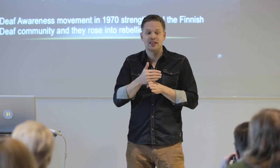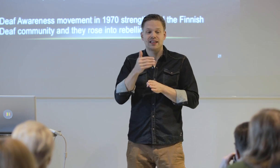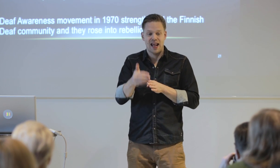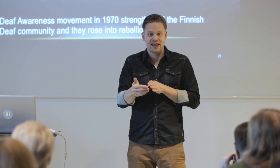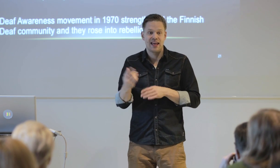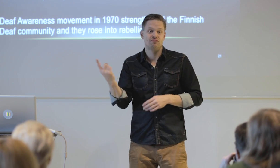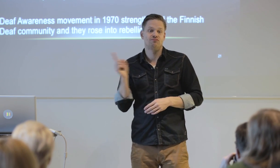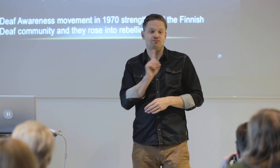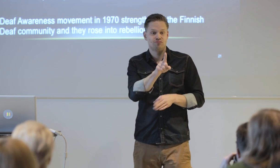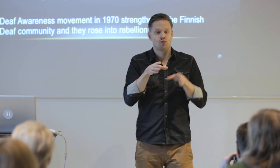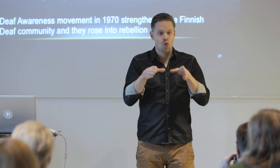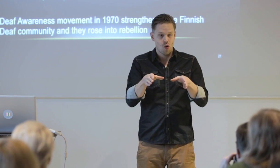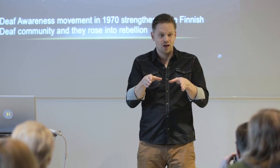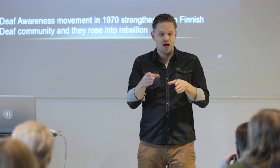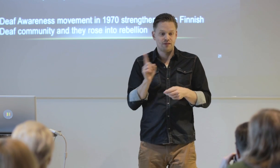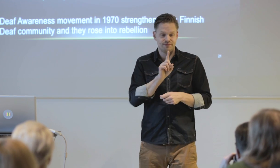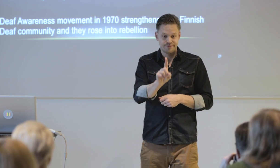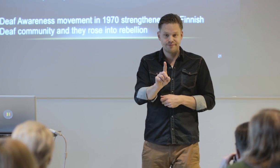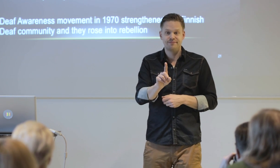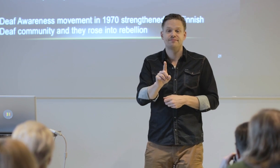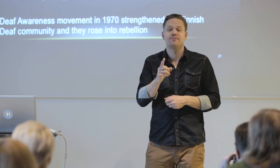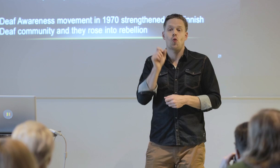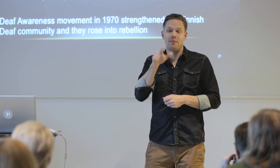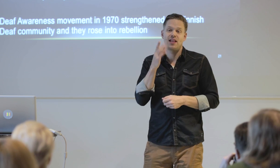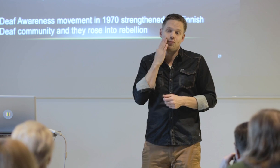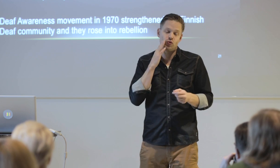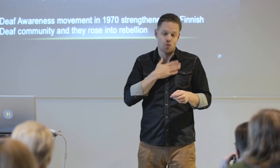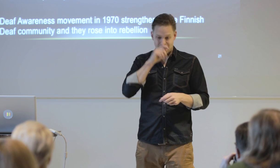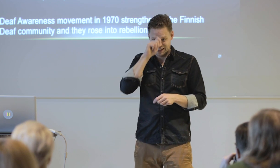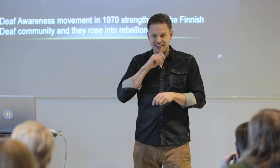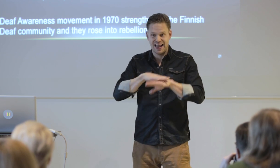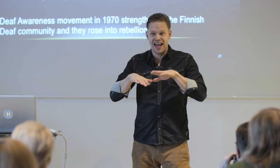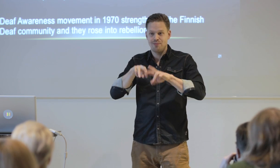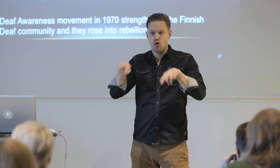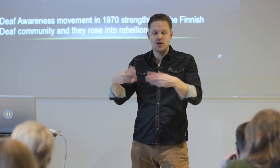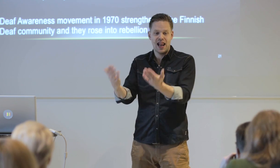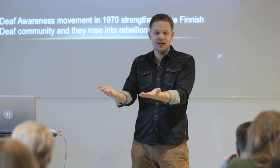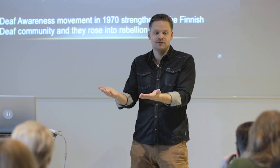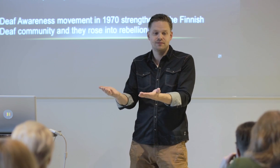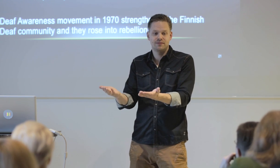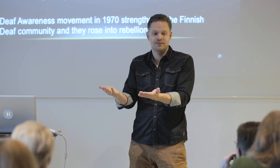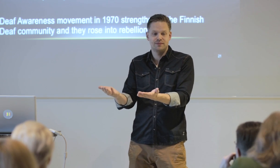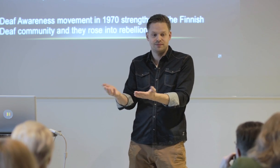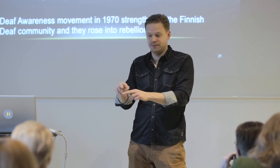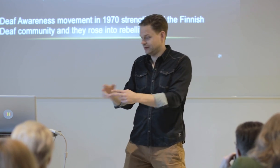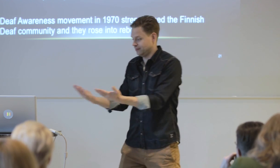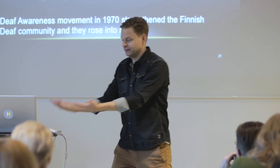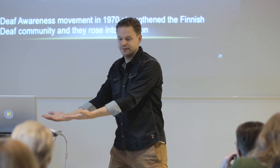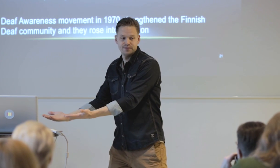see that. And if teacher saw that you were signing during the recess, then teacher asked my dad to put his hands